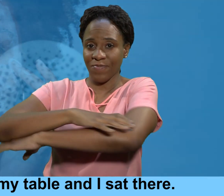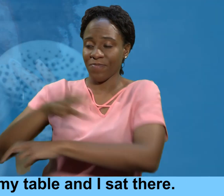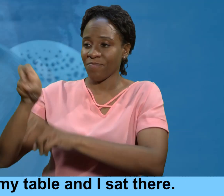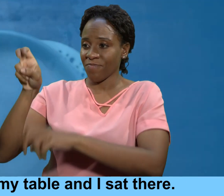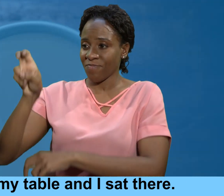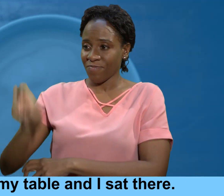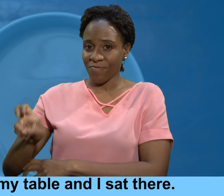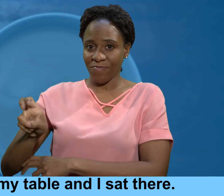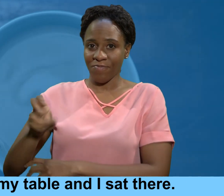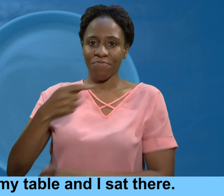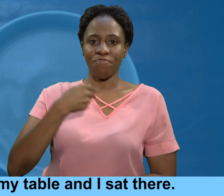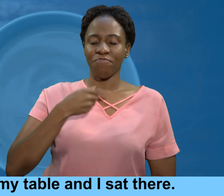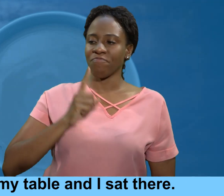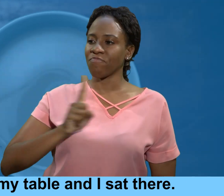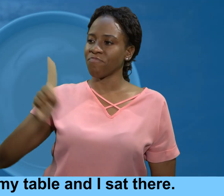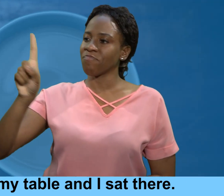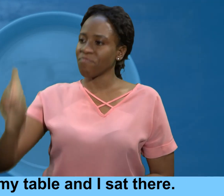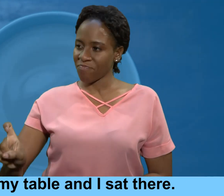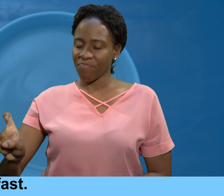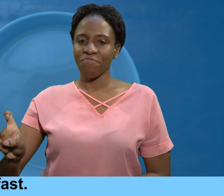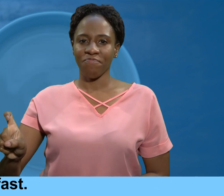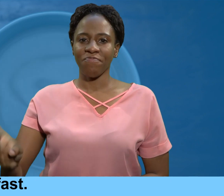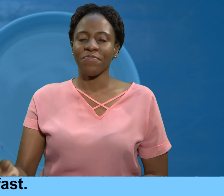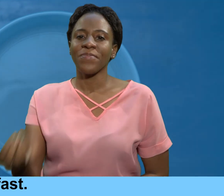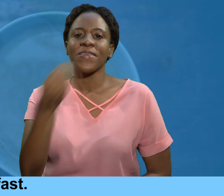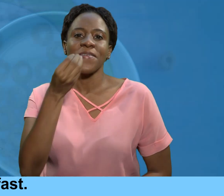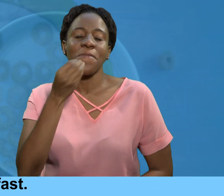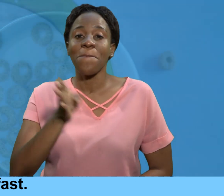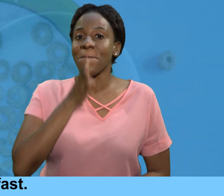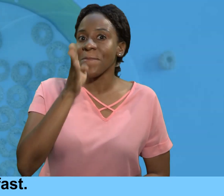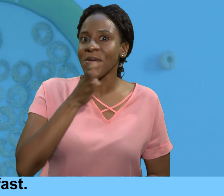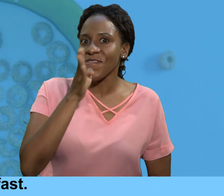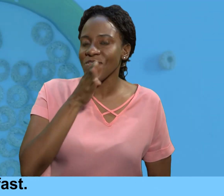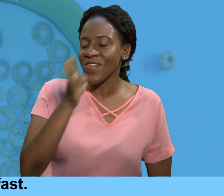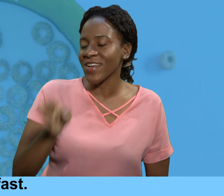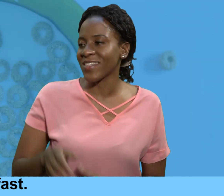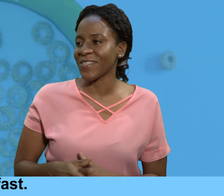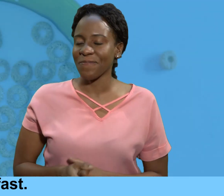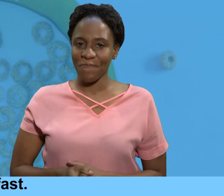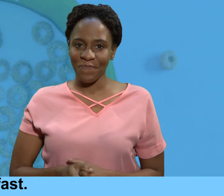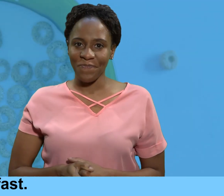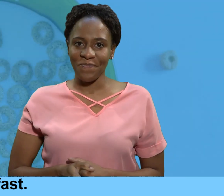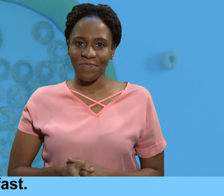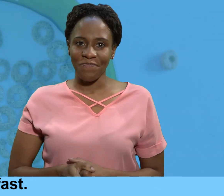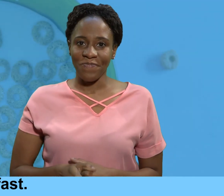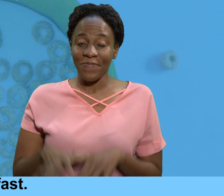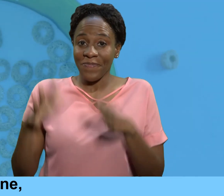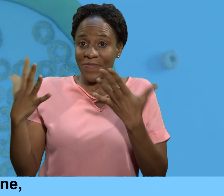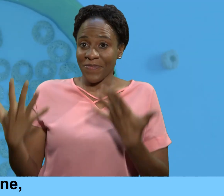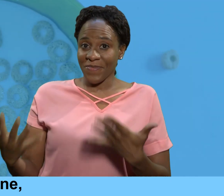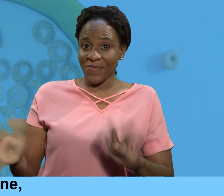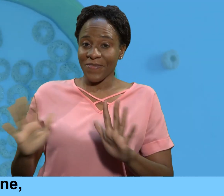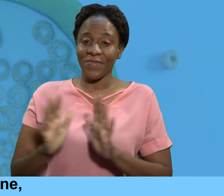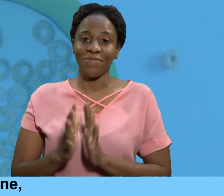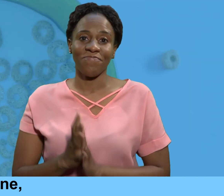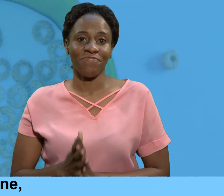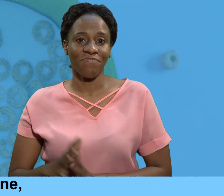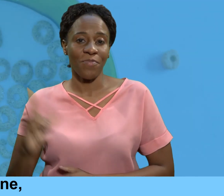Then I went to my table and I sat there. I ate my breakfast. When I was